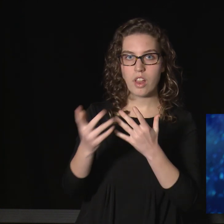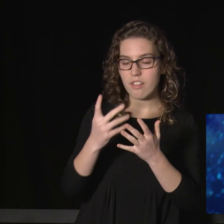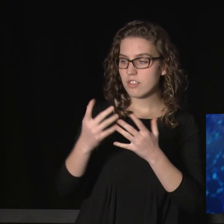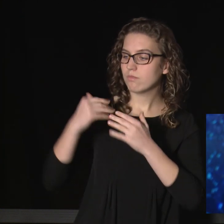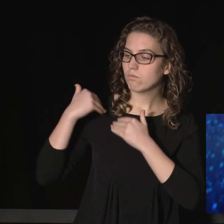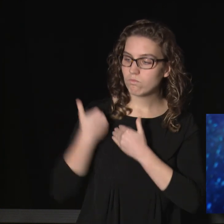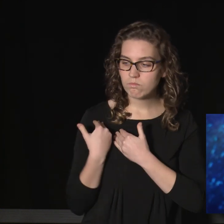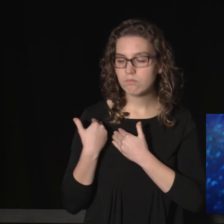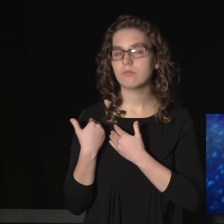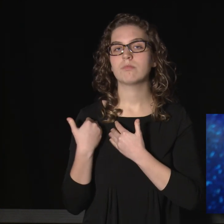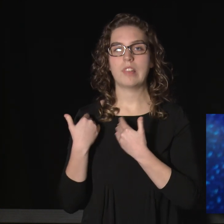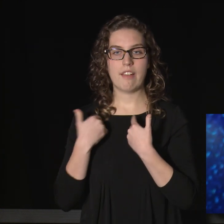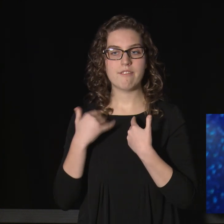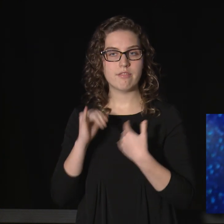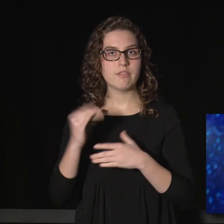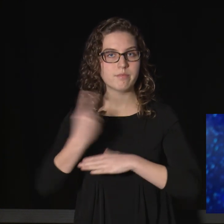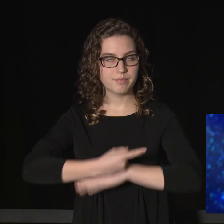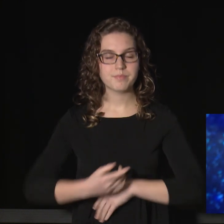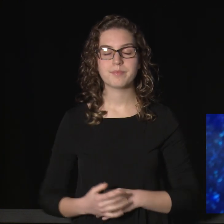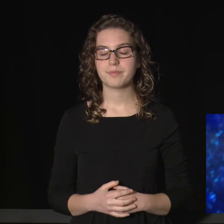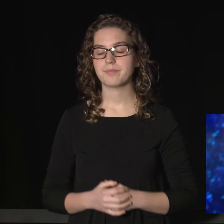responsibilities fall for that day, and